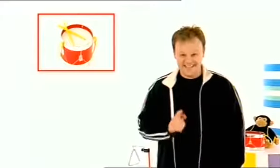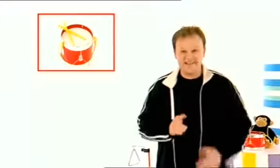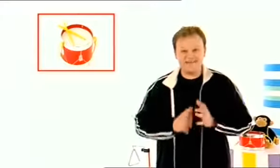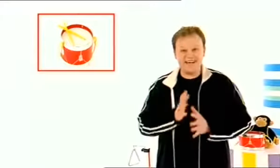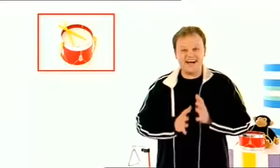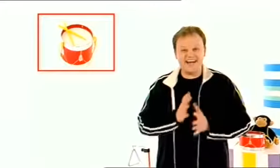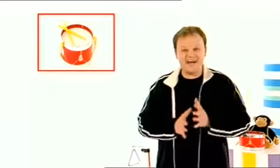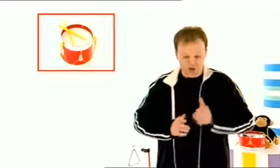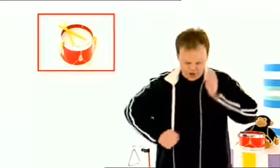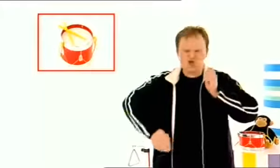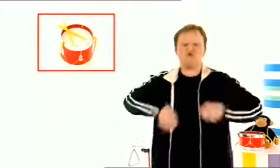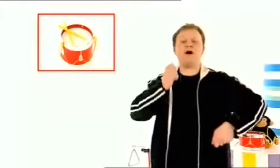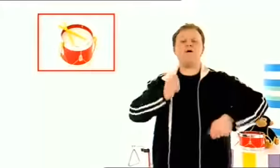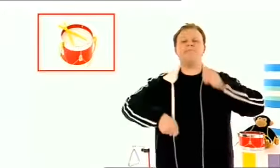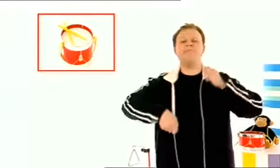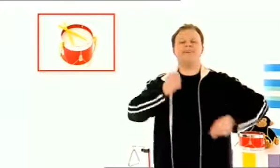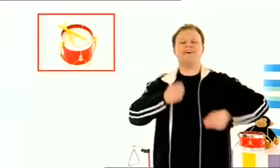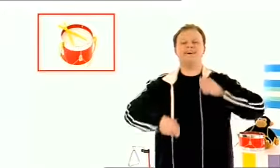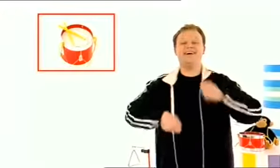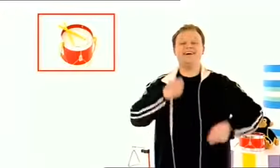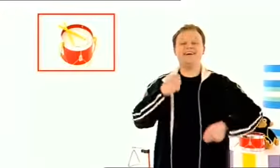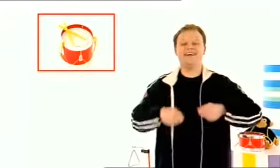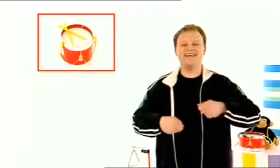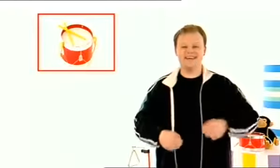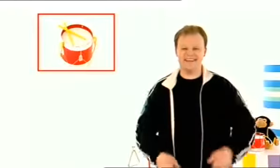New sign, drum.